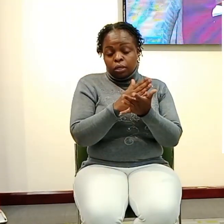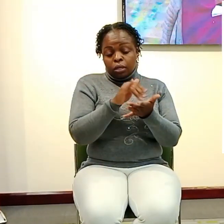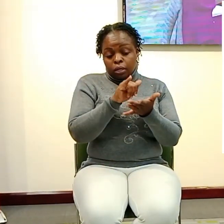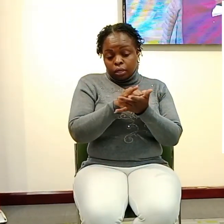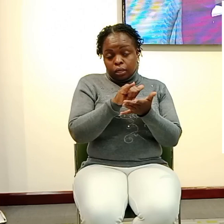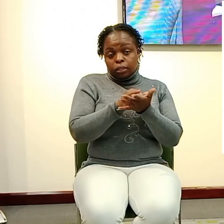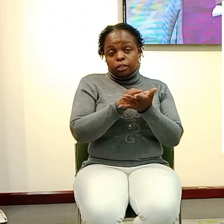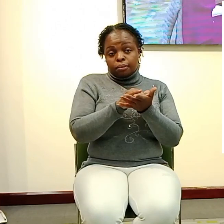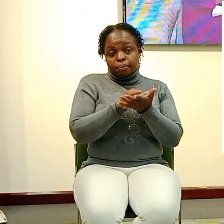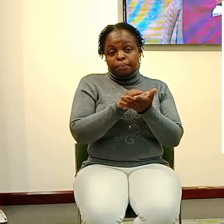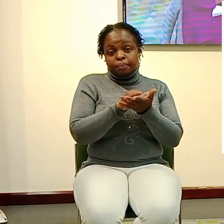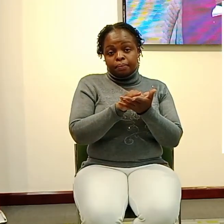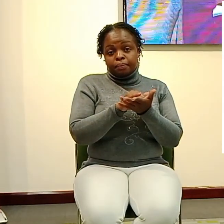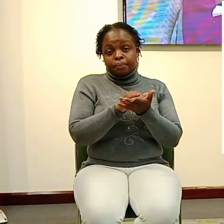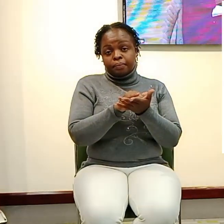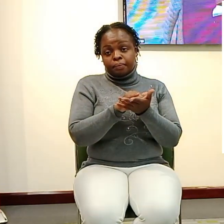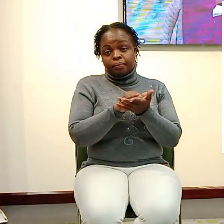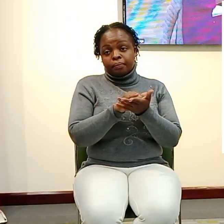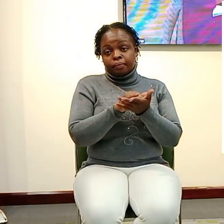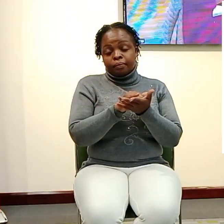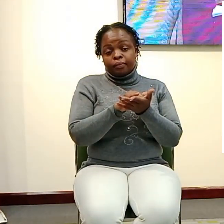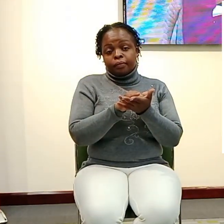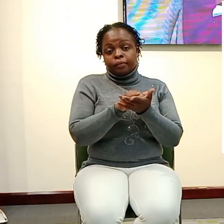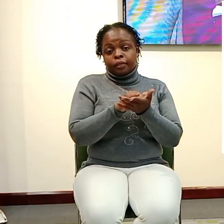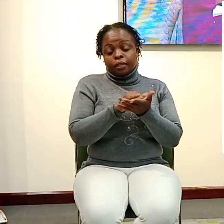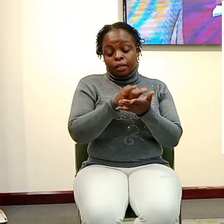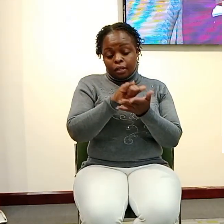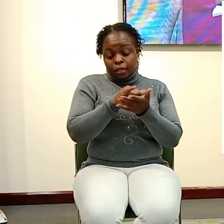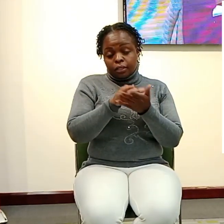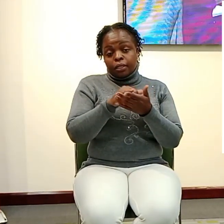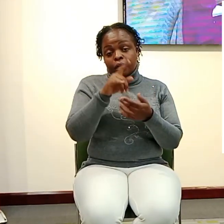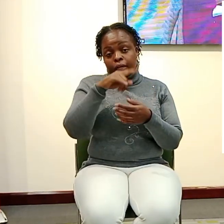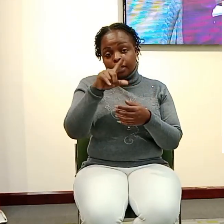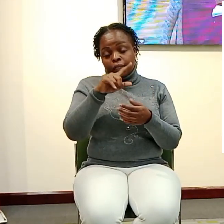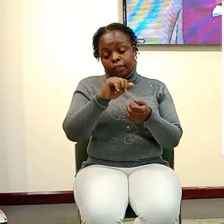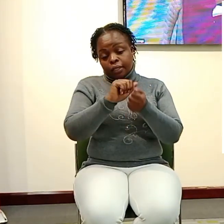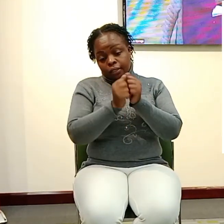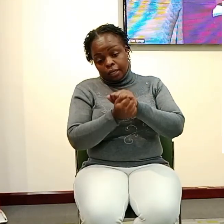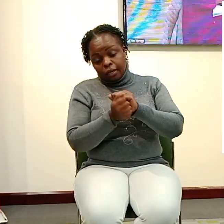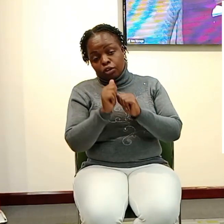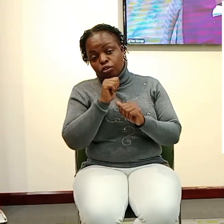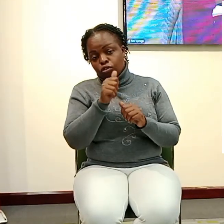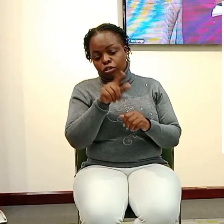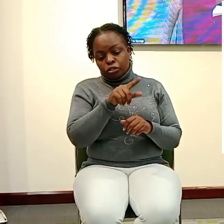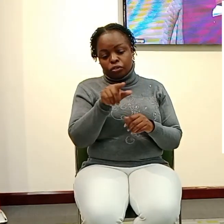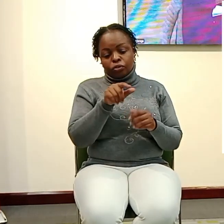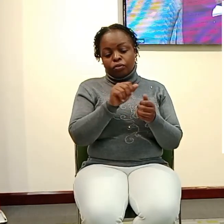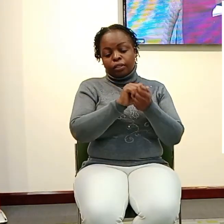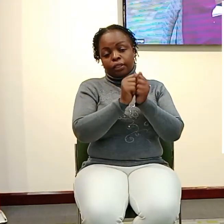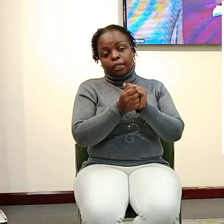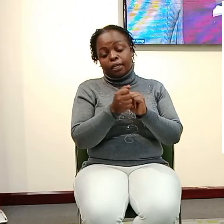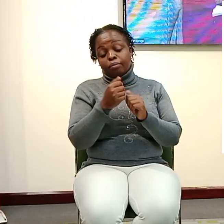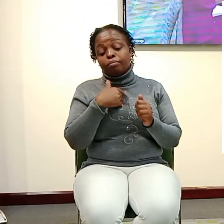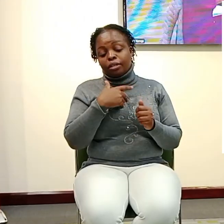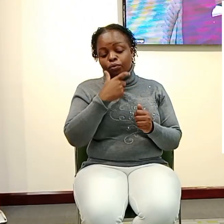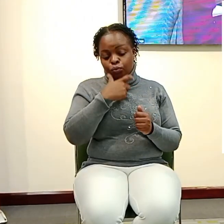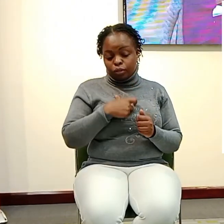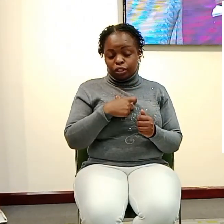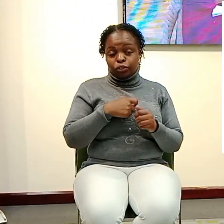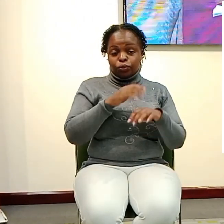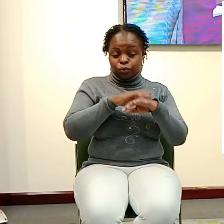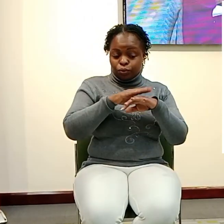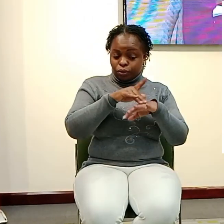that it takes the correct turn and not the wrong turn. I do wish you great deliberations today. I know you're here to